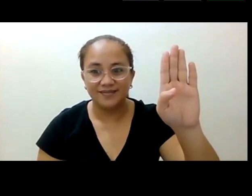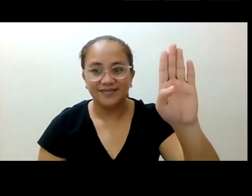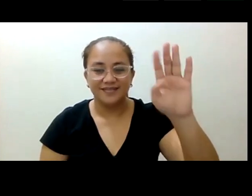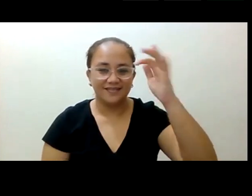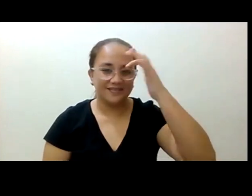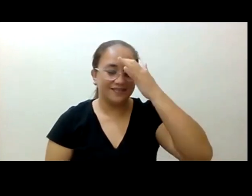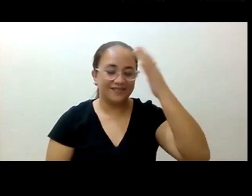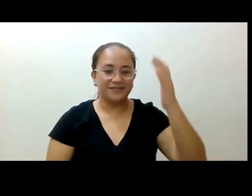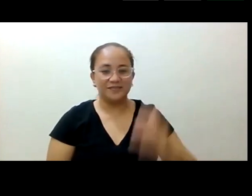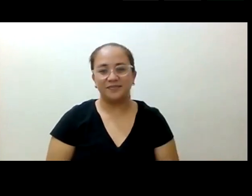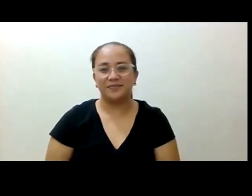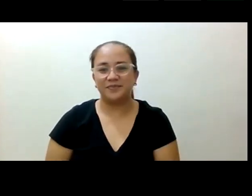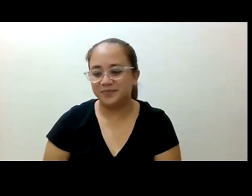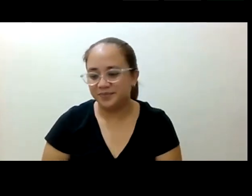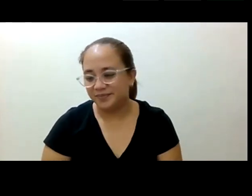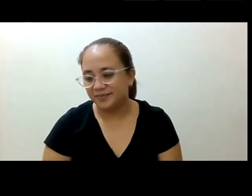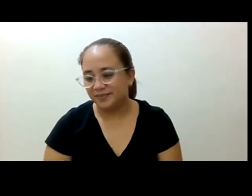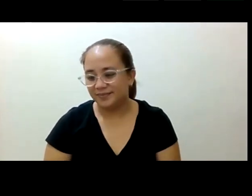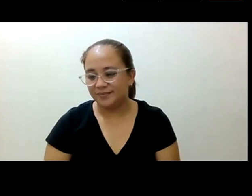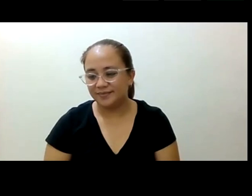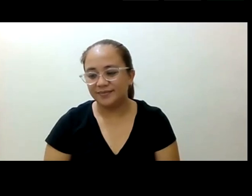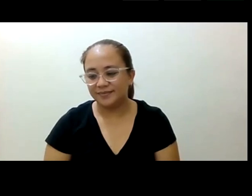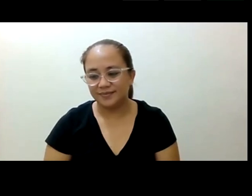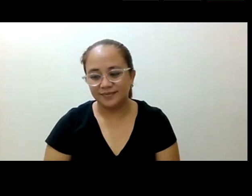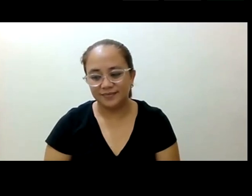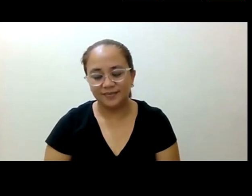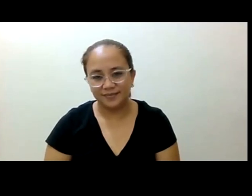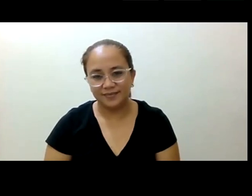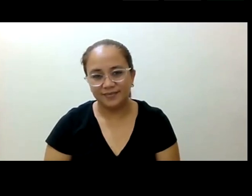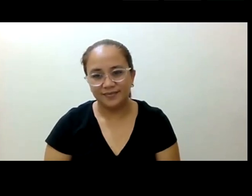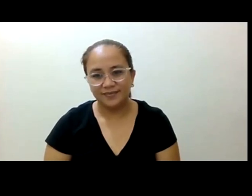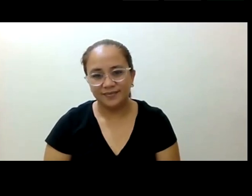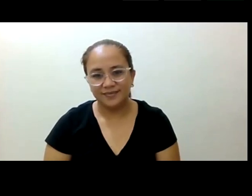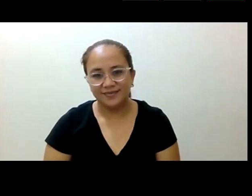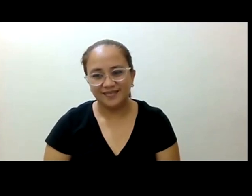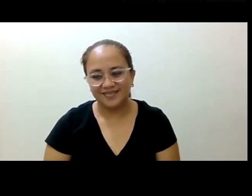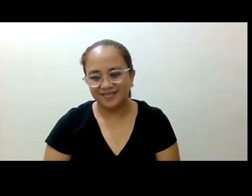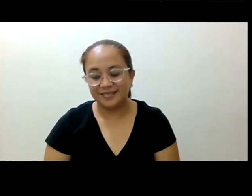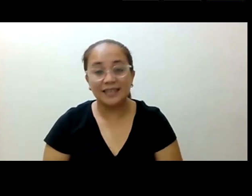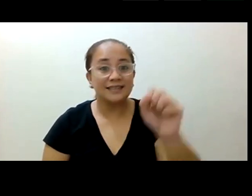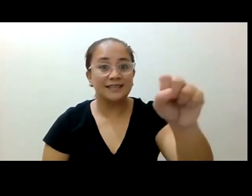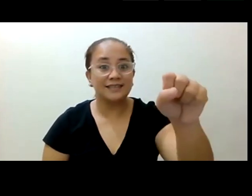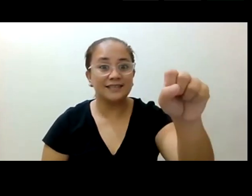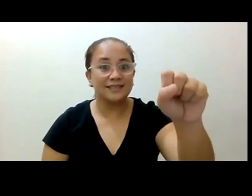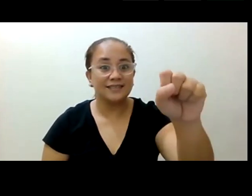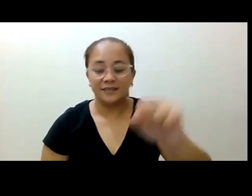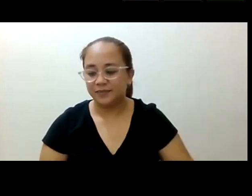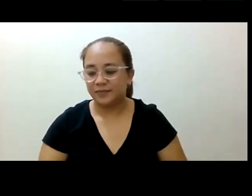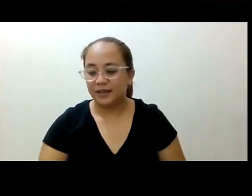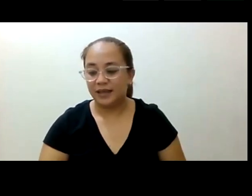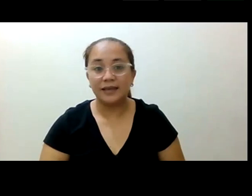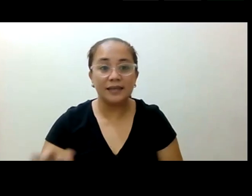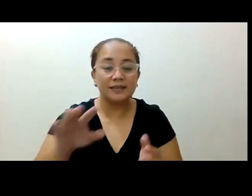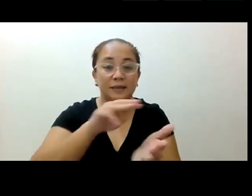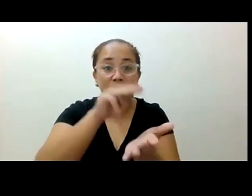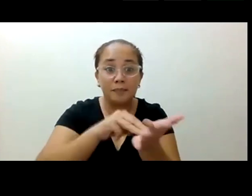Still got it right. Yeah. I guess my explanation was just wrong. Yes. So, but on the midterm,